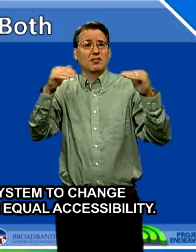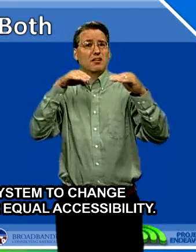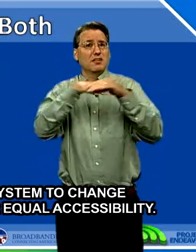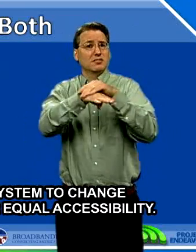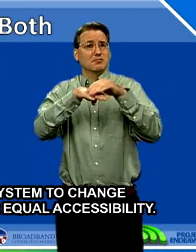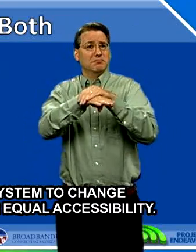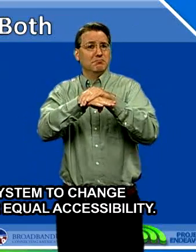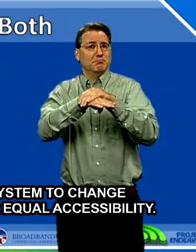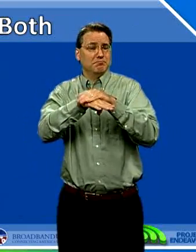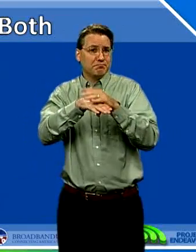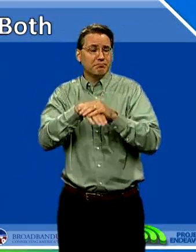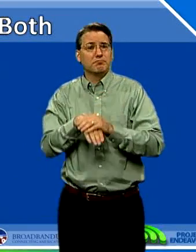accessibility.